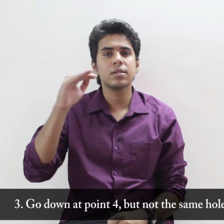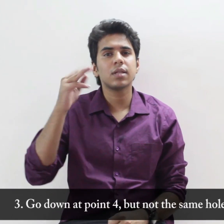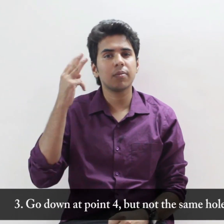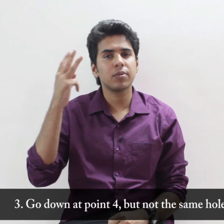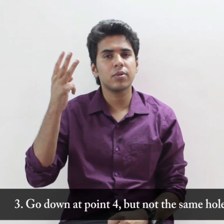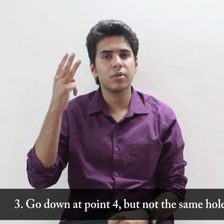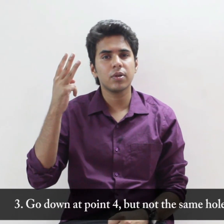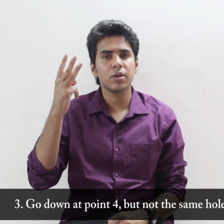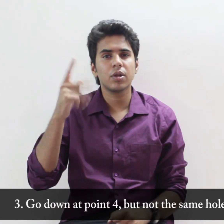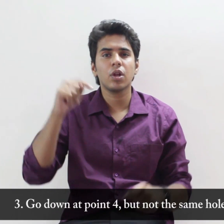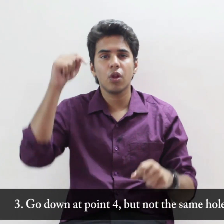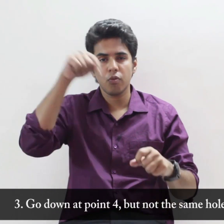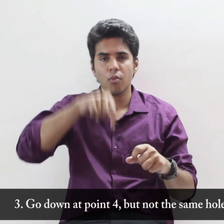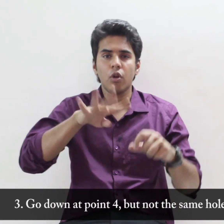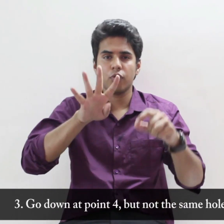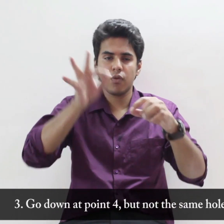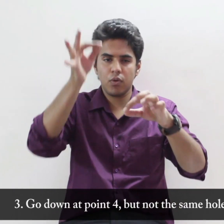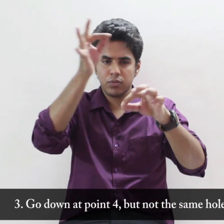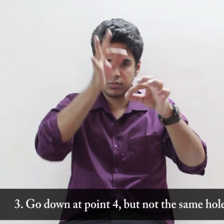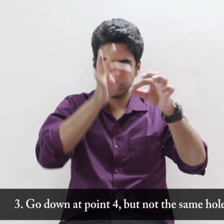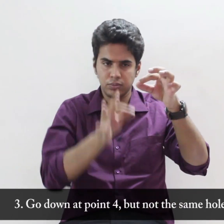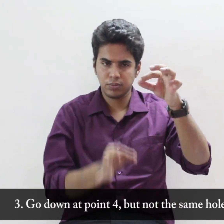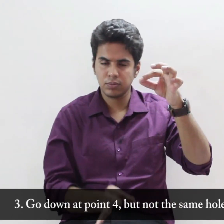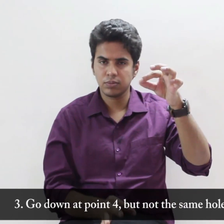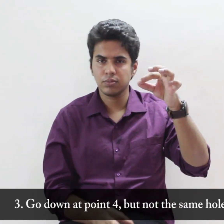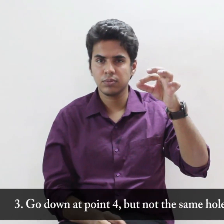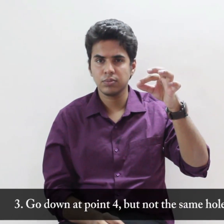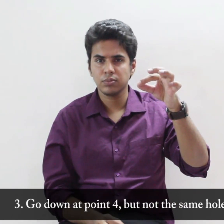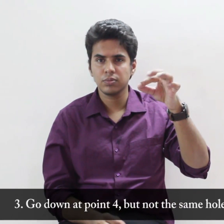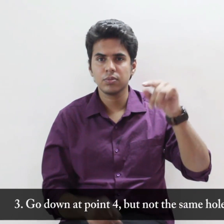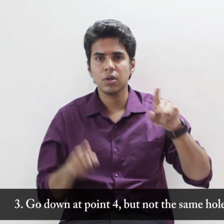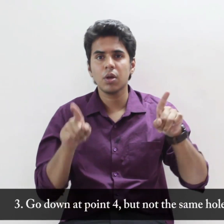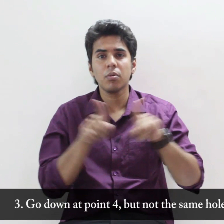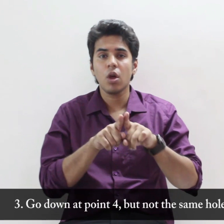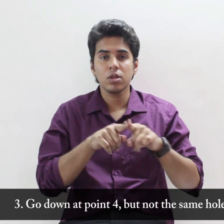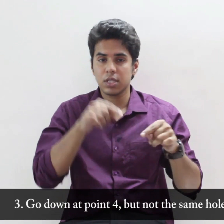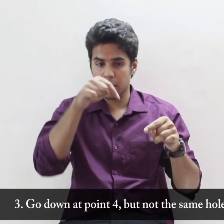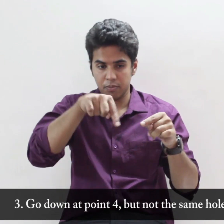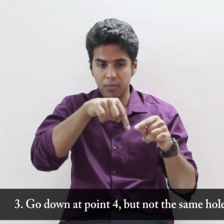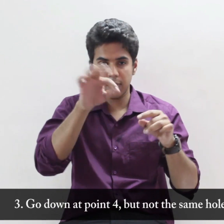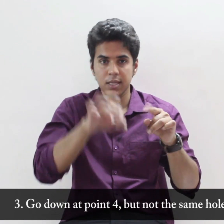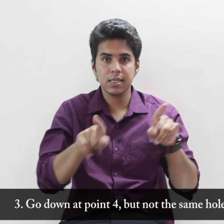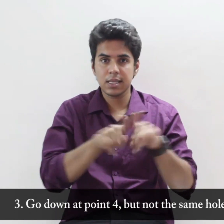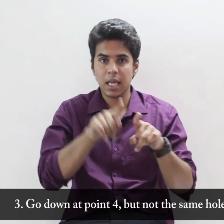Number 3. Go down at point 4, but not the same hole.